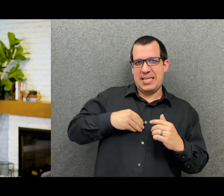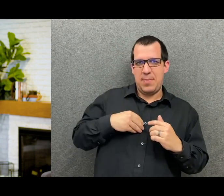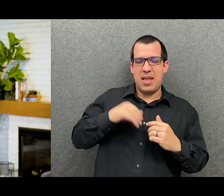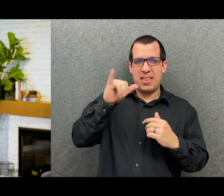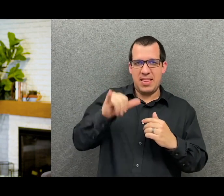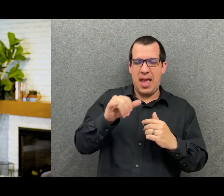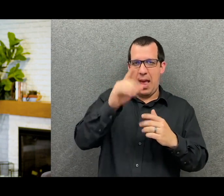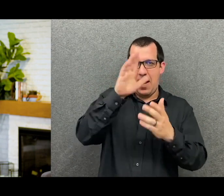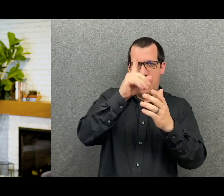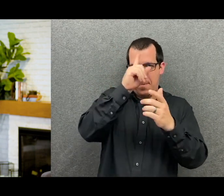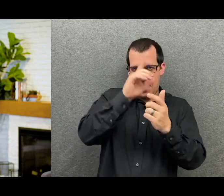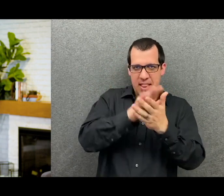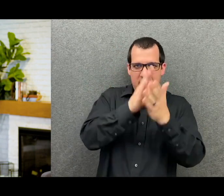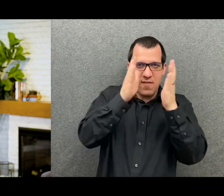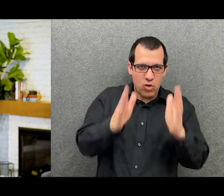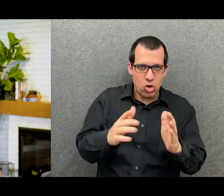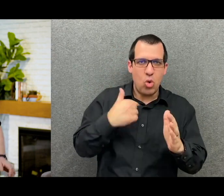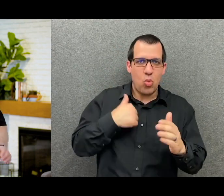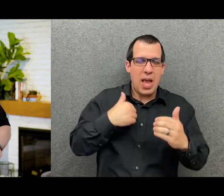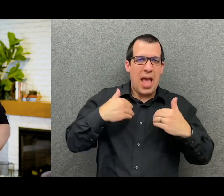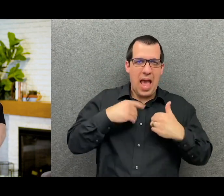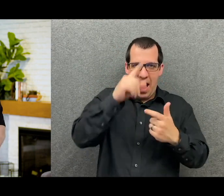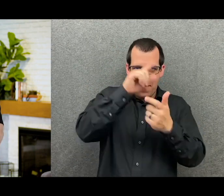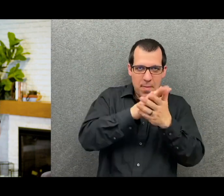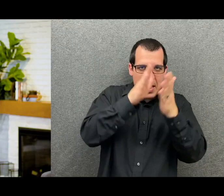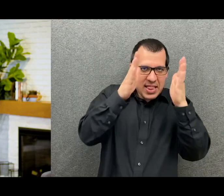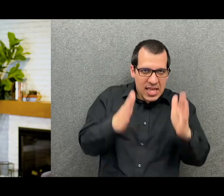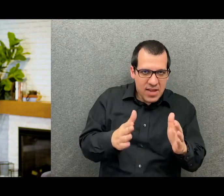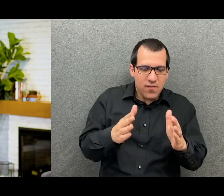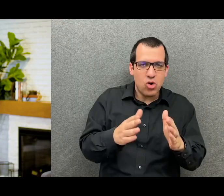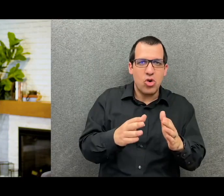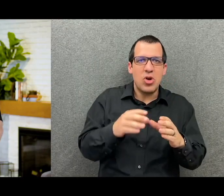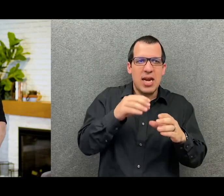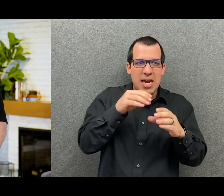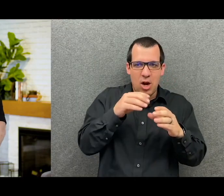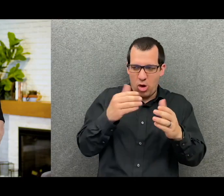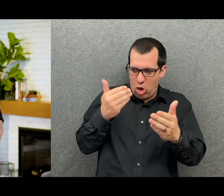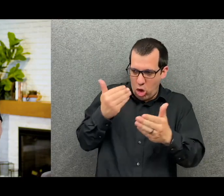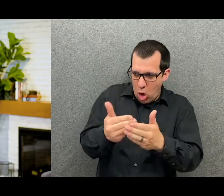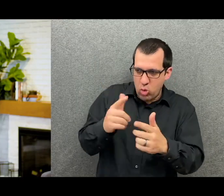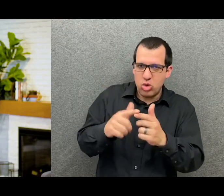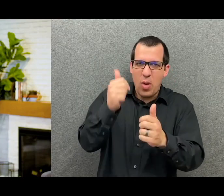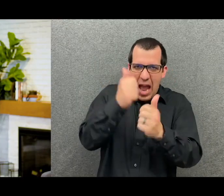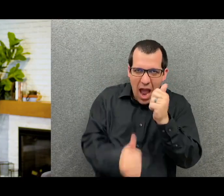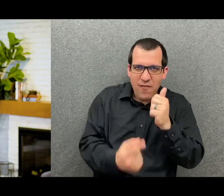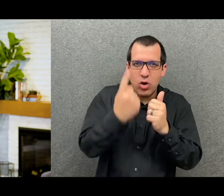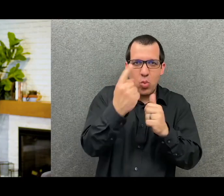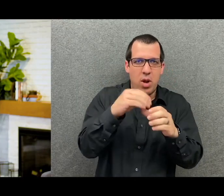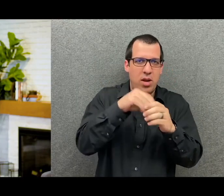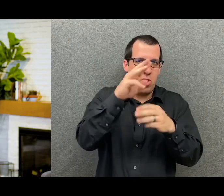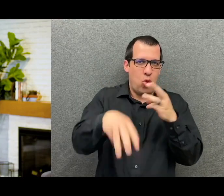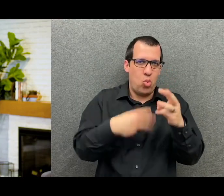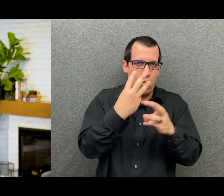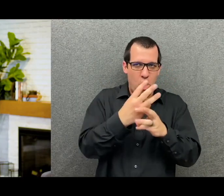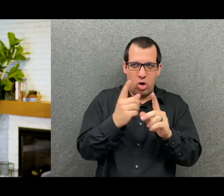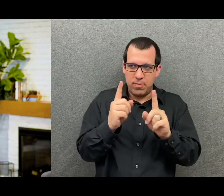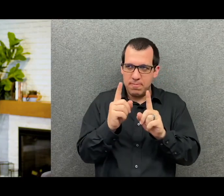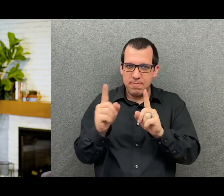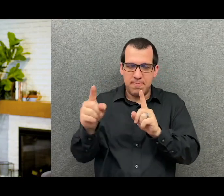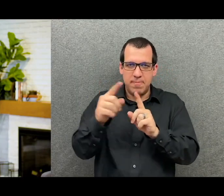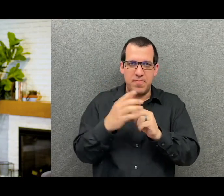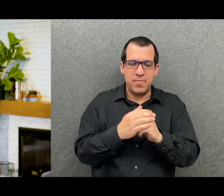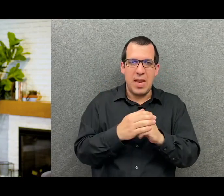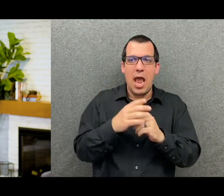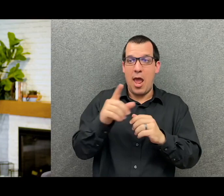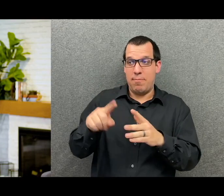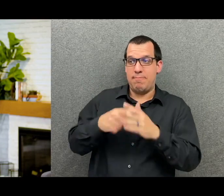I'm excited that he's accepted the believer goal, that we get a believer in proximity to everybody